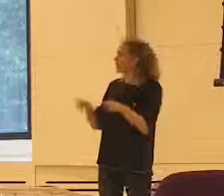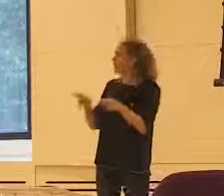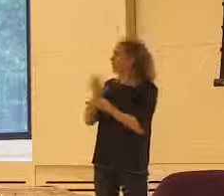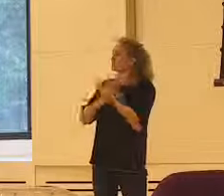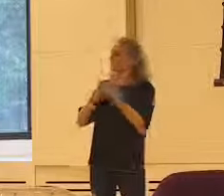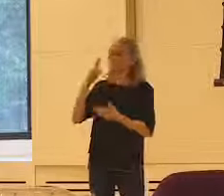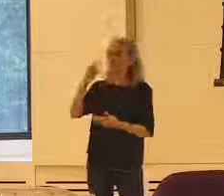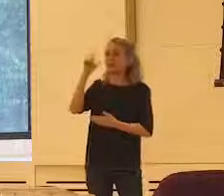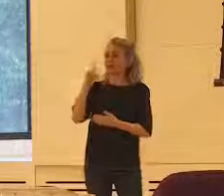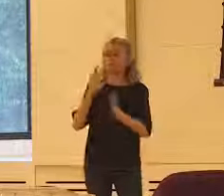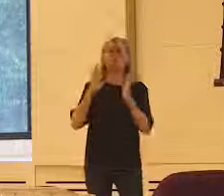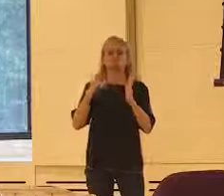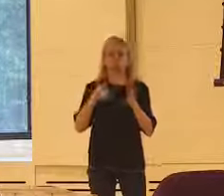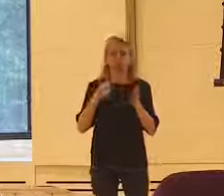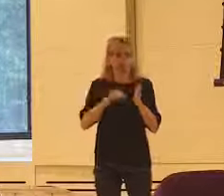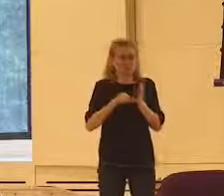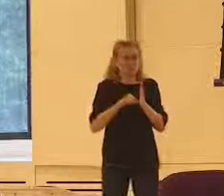We need a clear care pathway.